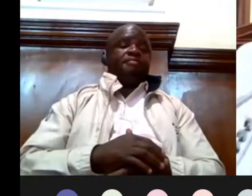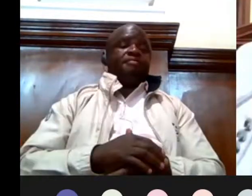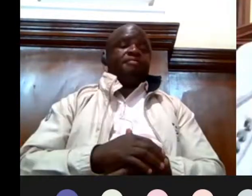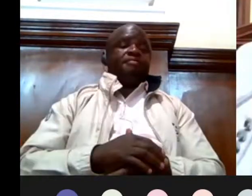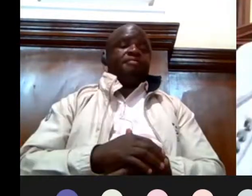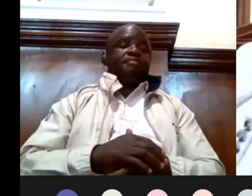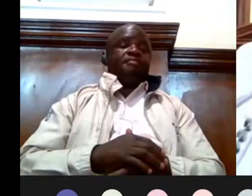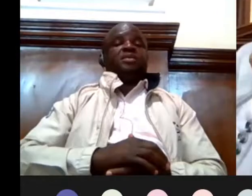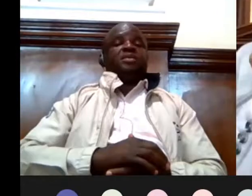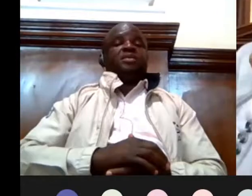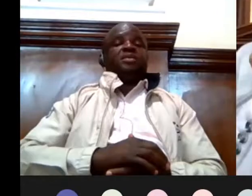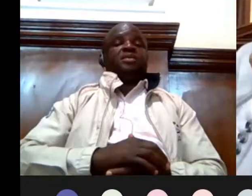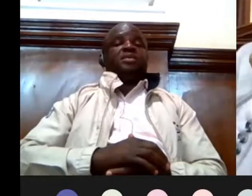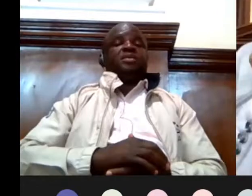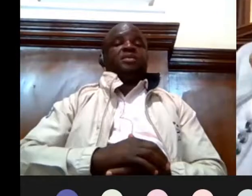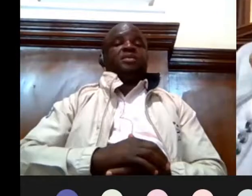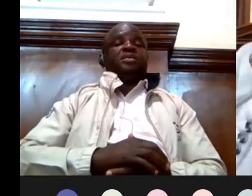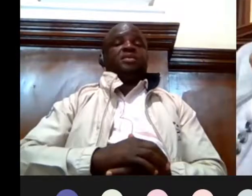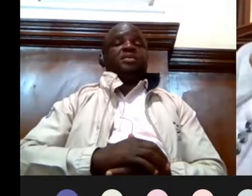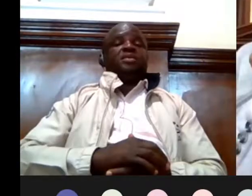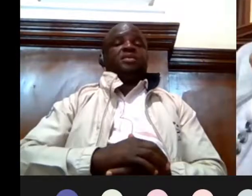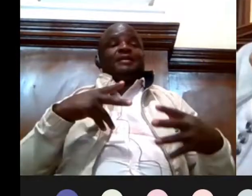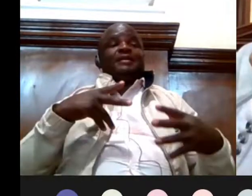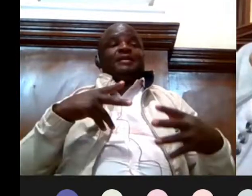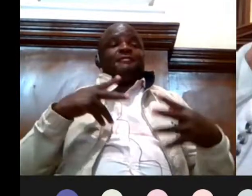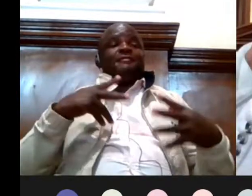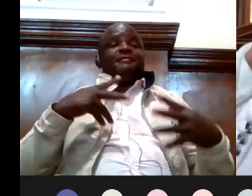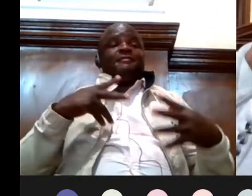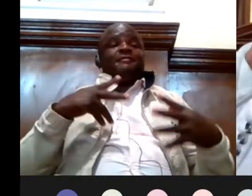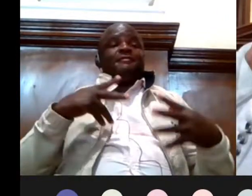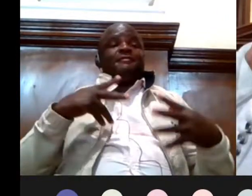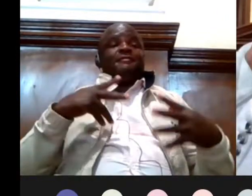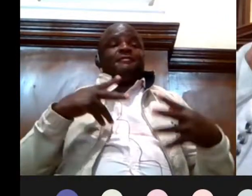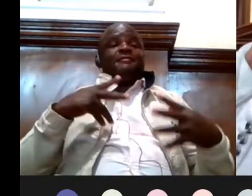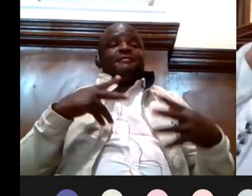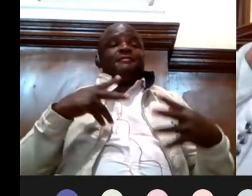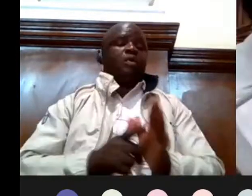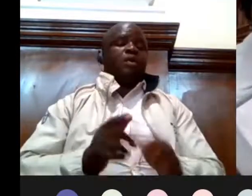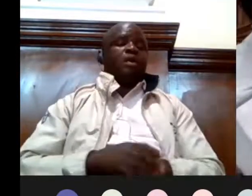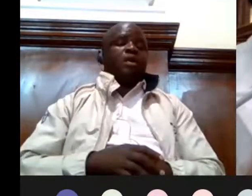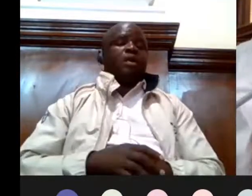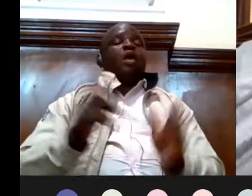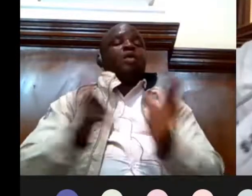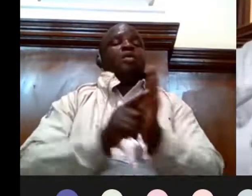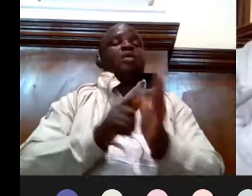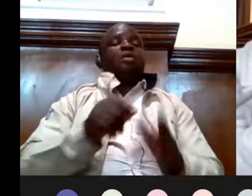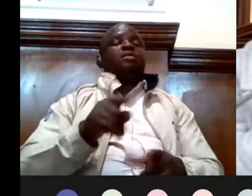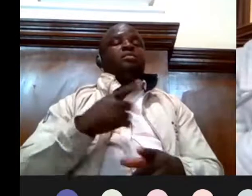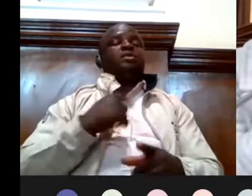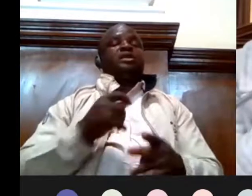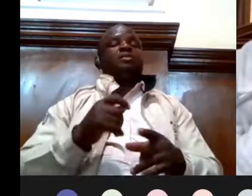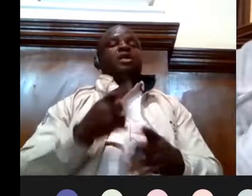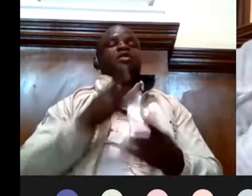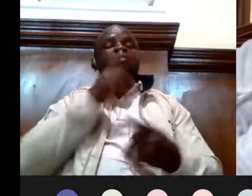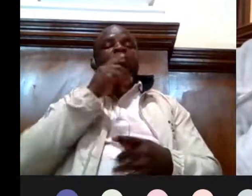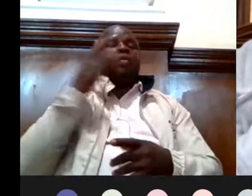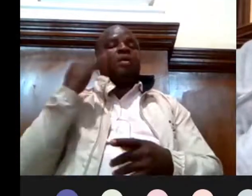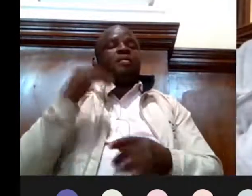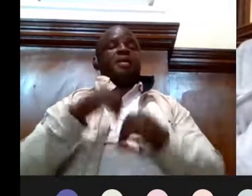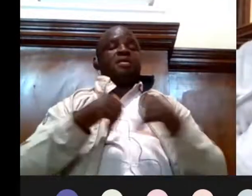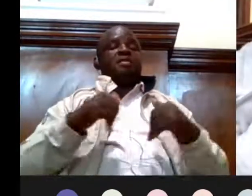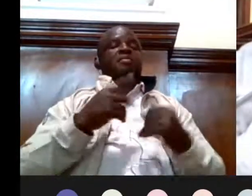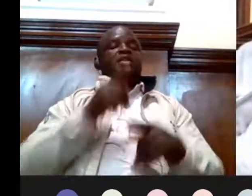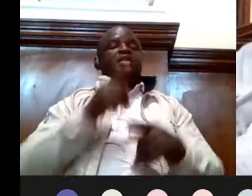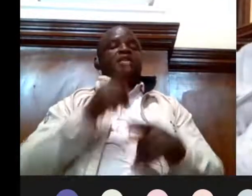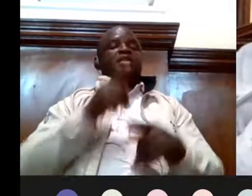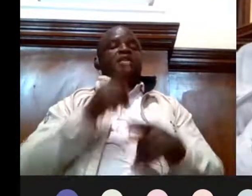frustrating oppression. This law was also used as a tool to control and subject women to